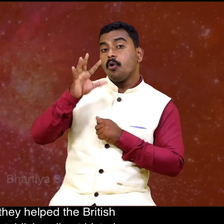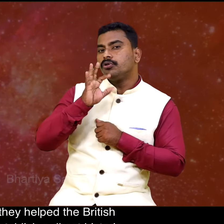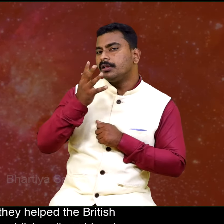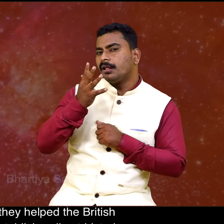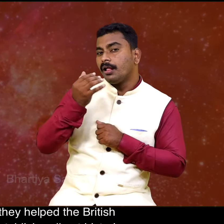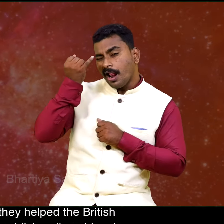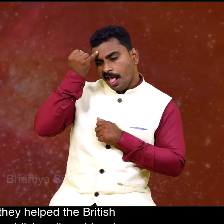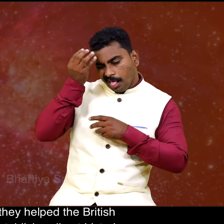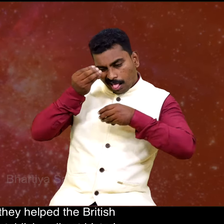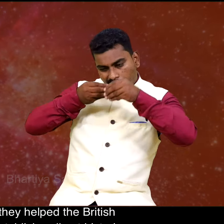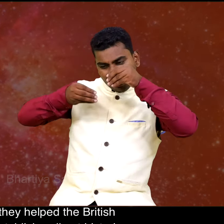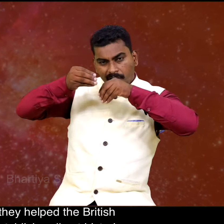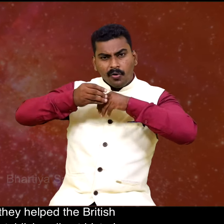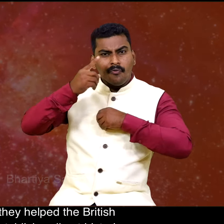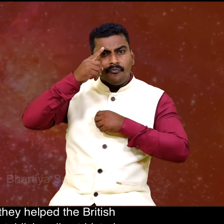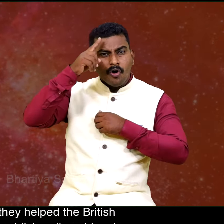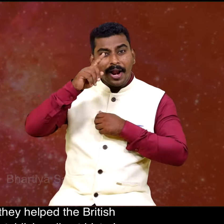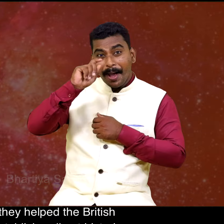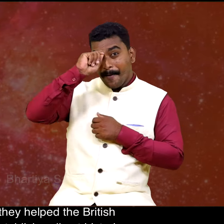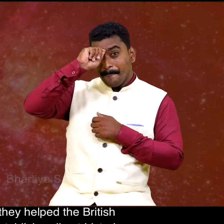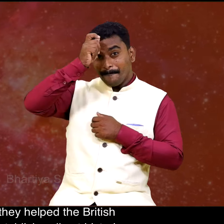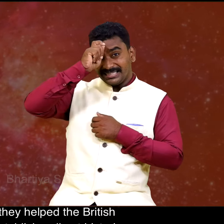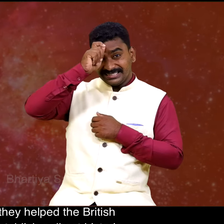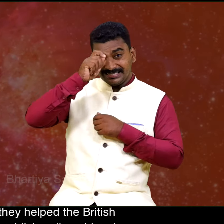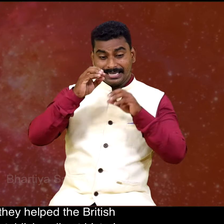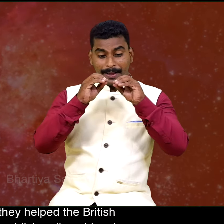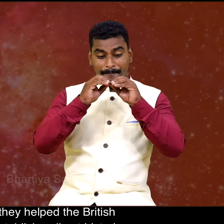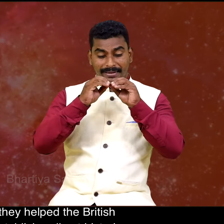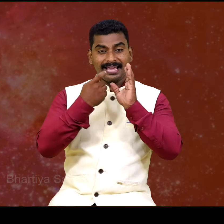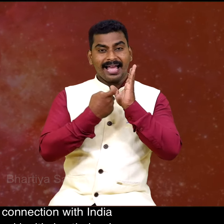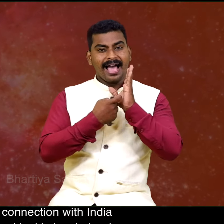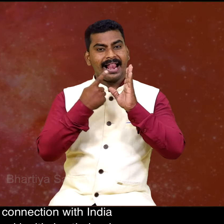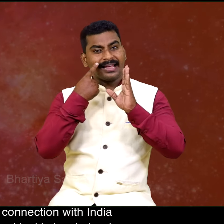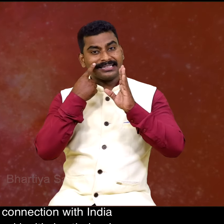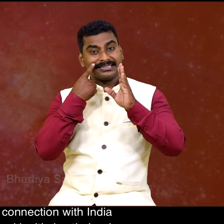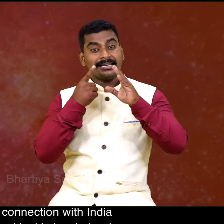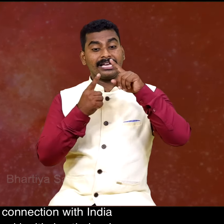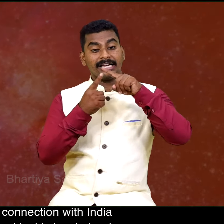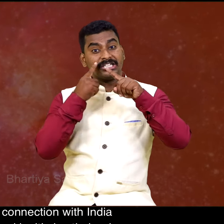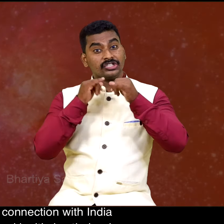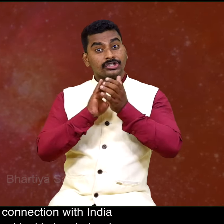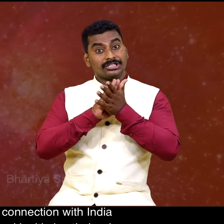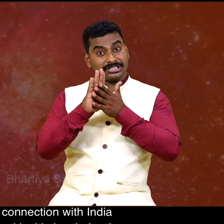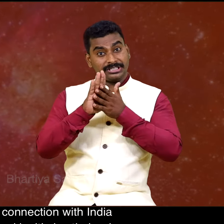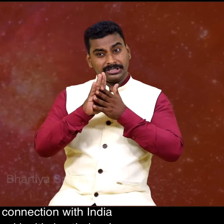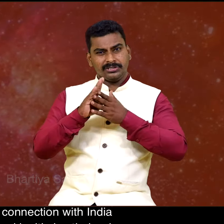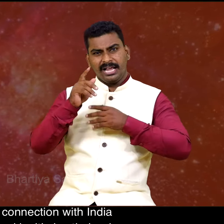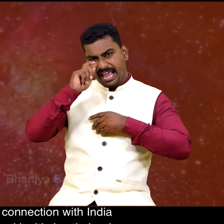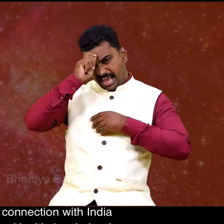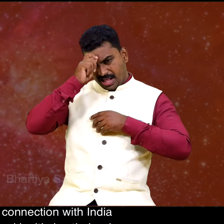British establish a direct historic connection with India and legitimize